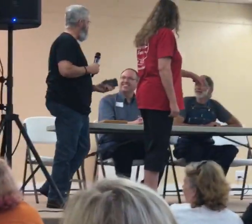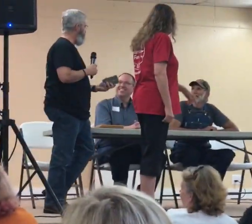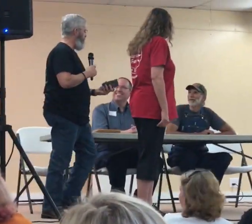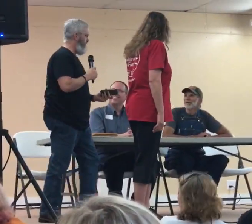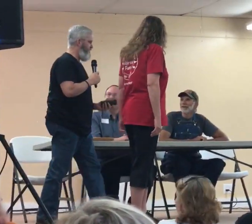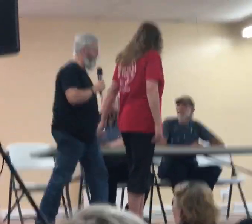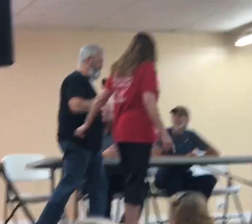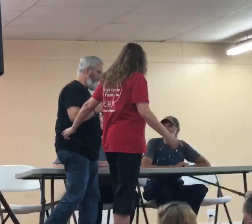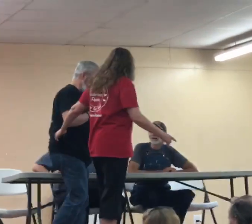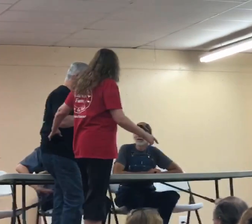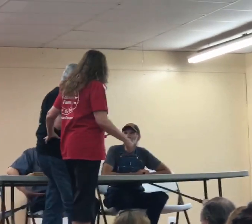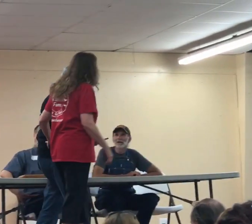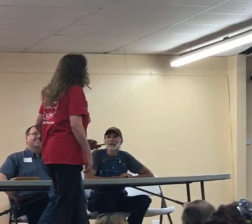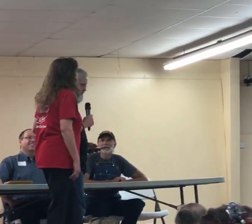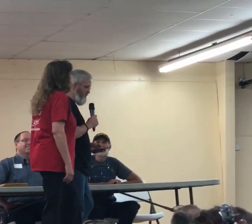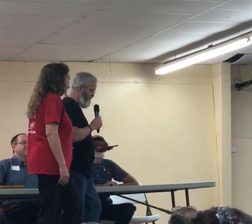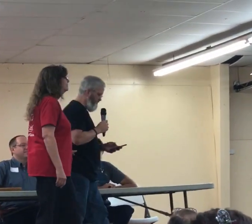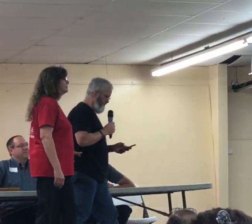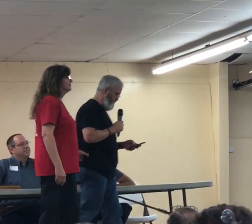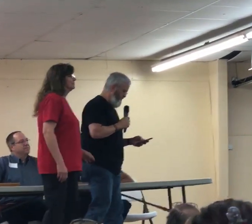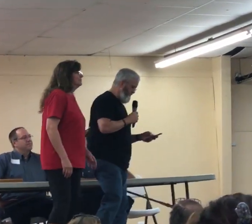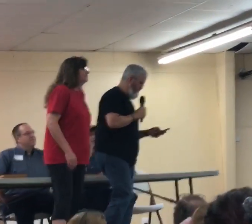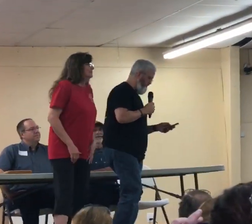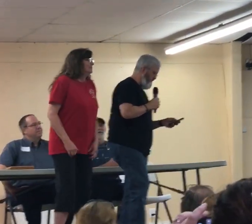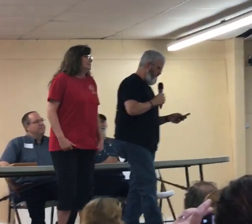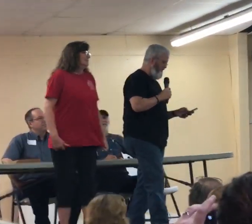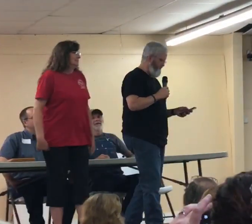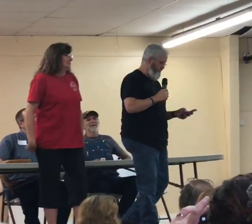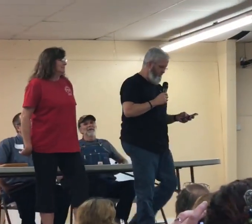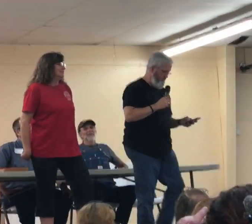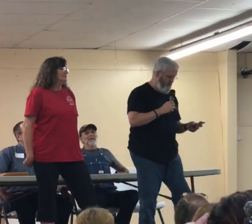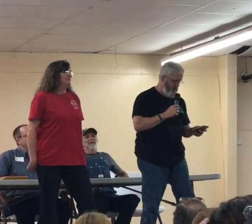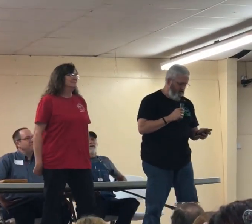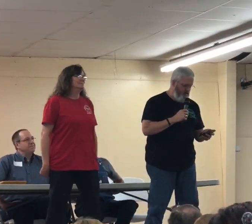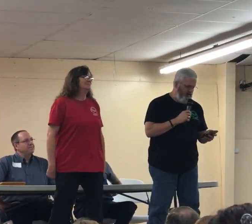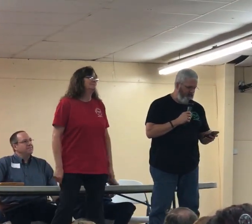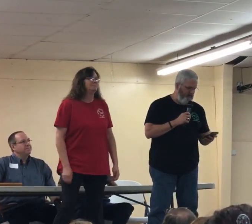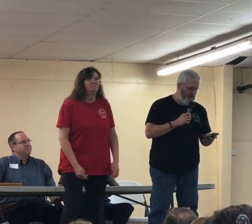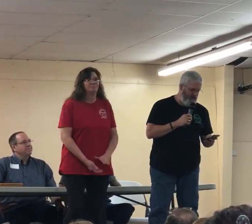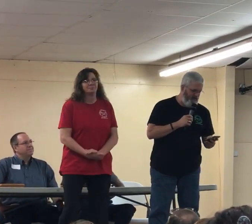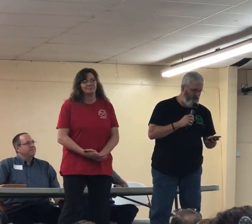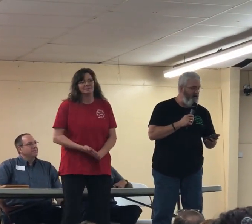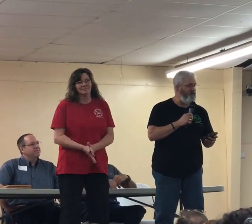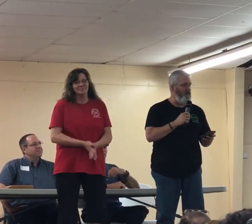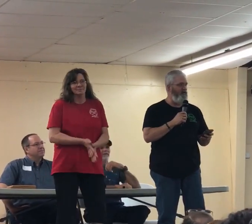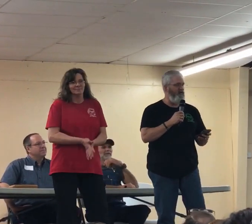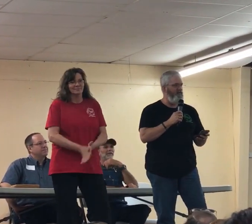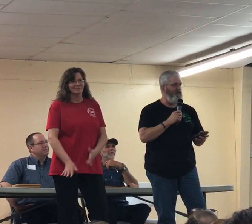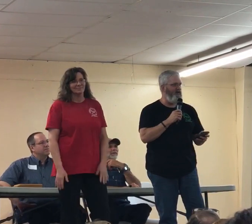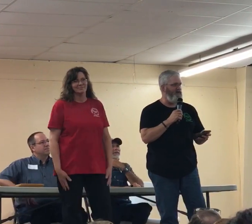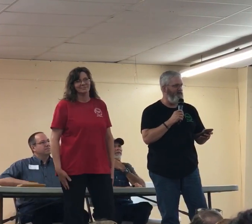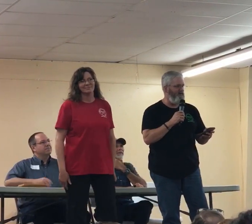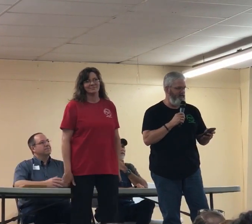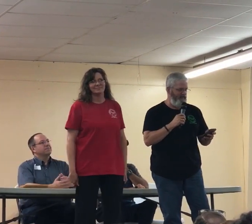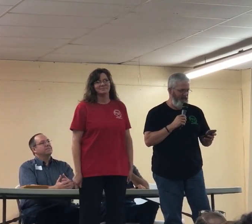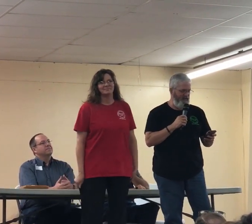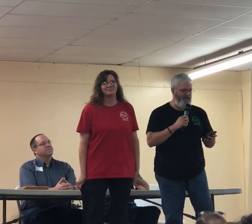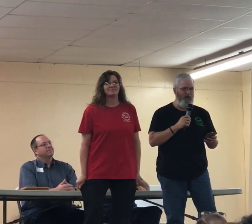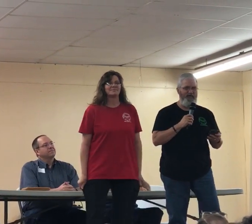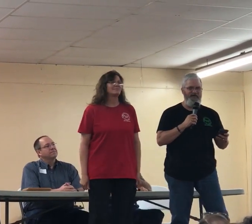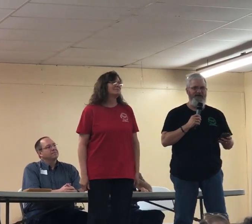I got the, you know, I mean, it's like everybody knows the words to Amazing Grace, right? But I still have it on my phone because